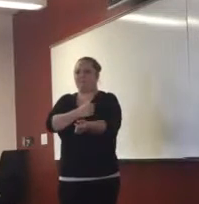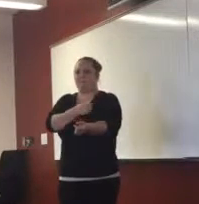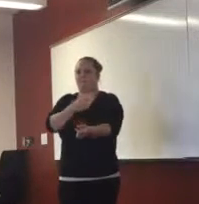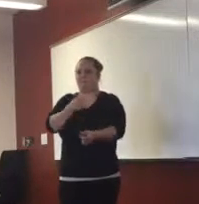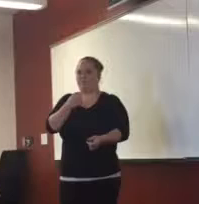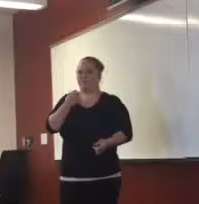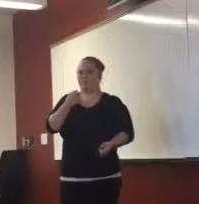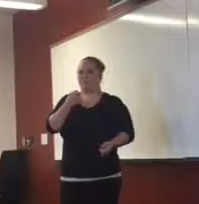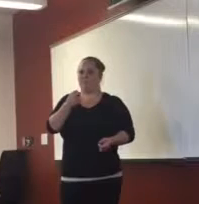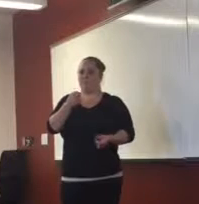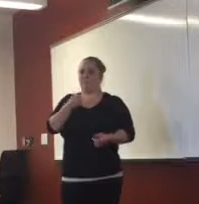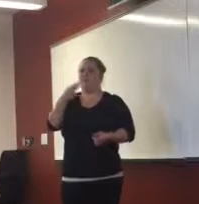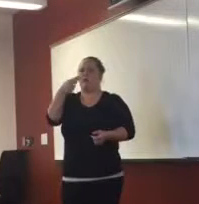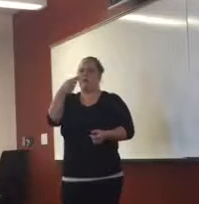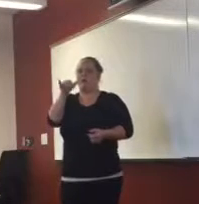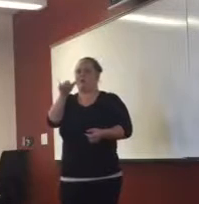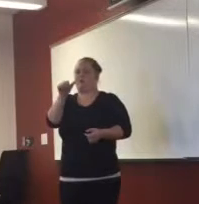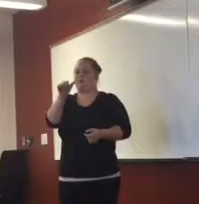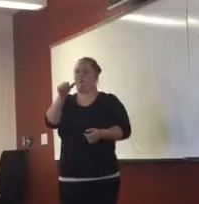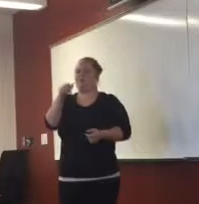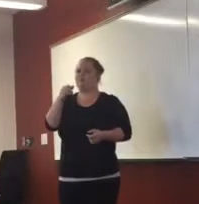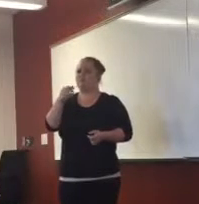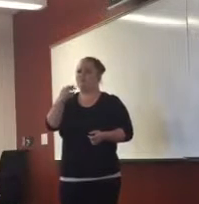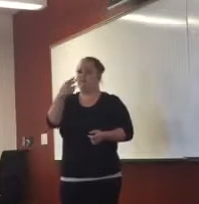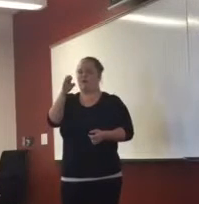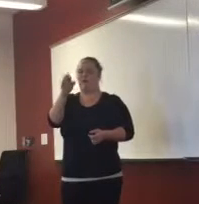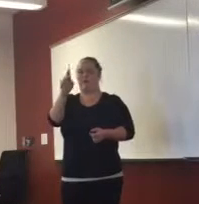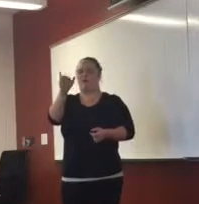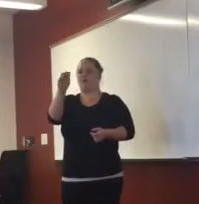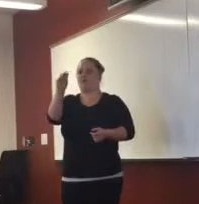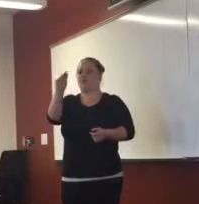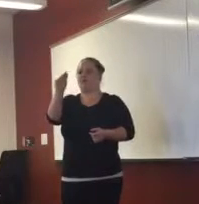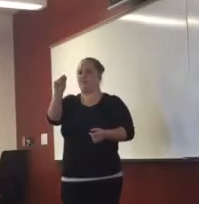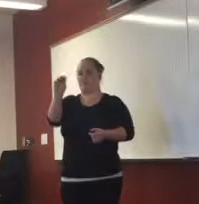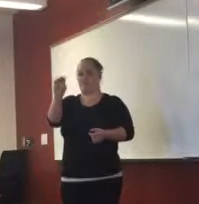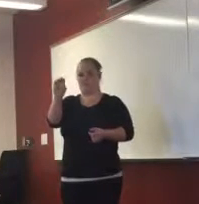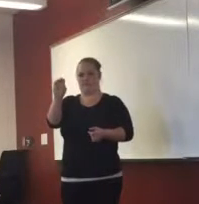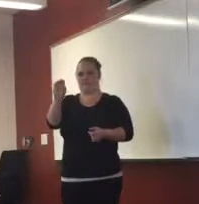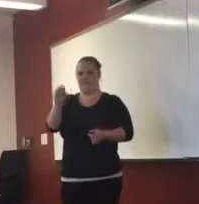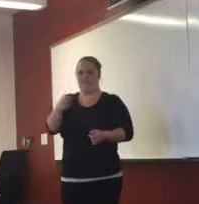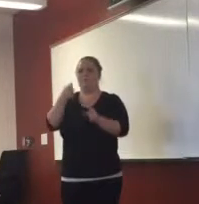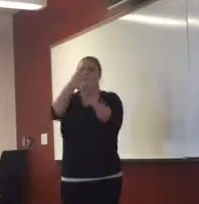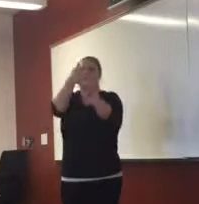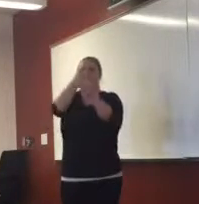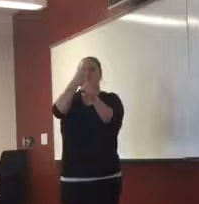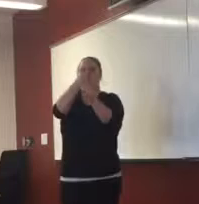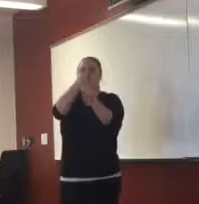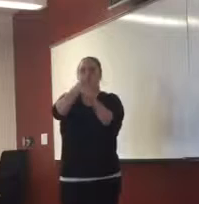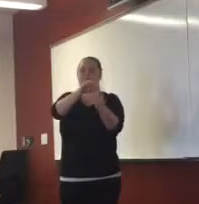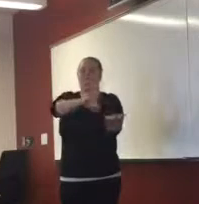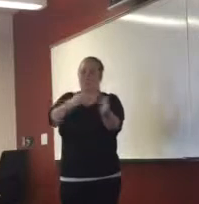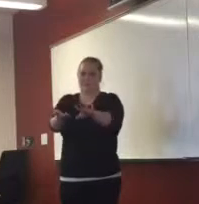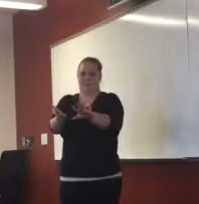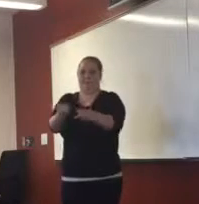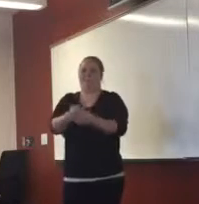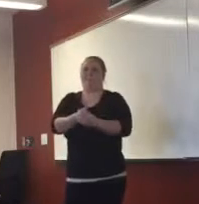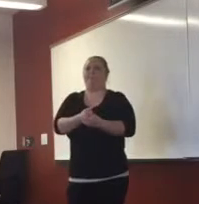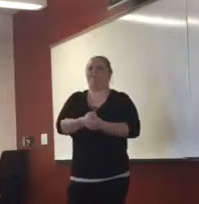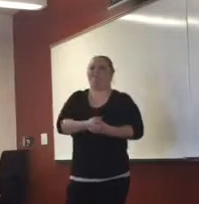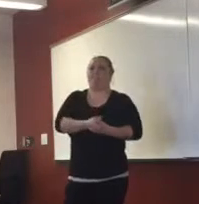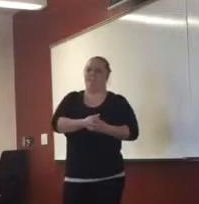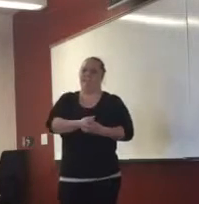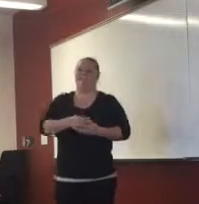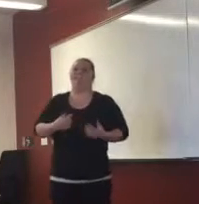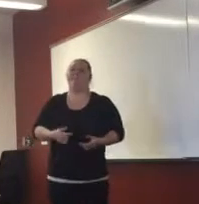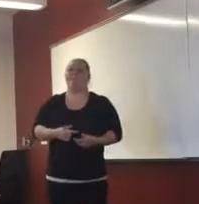And that's a big load to carry, you know, especially when my background is feeling guilty and taking the